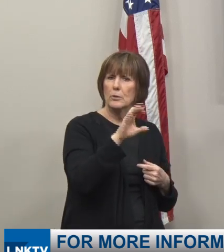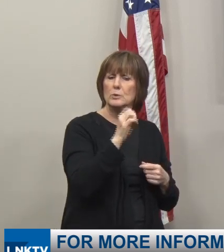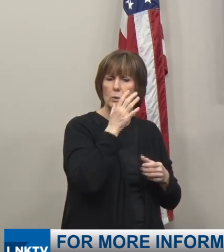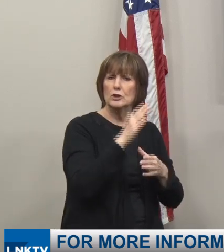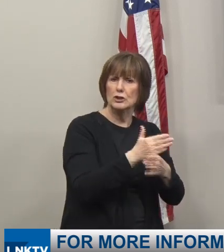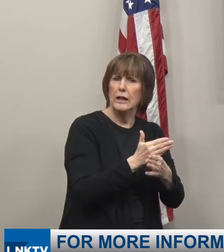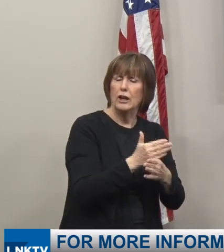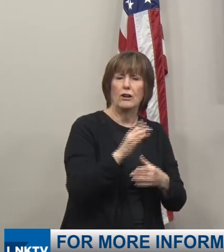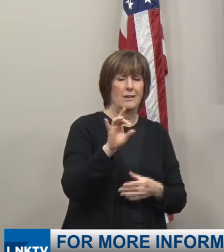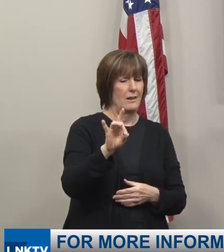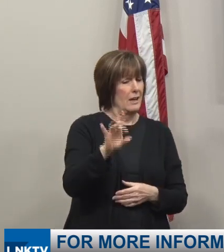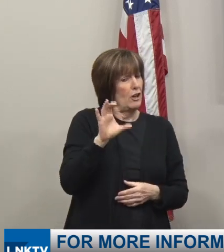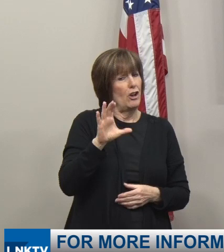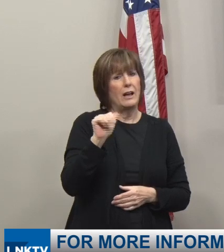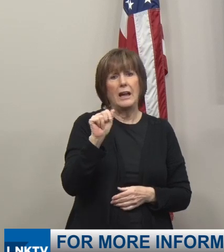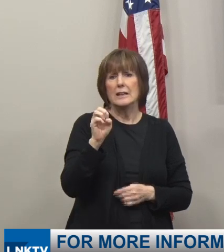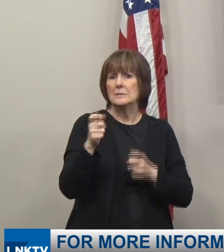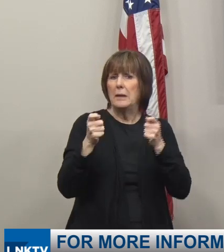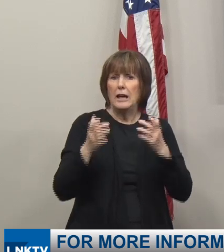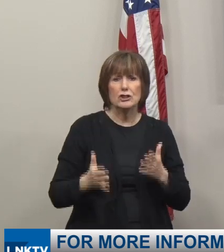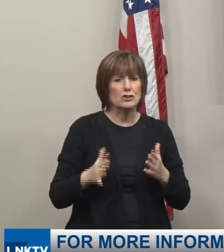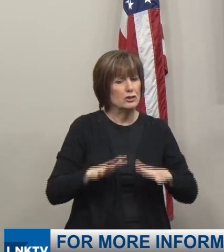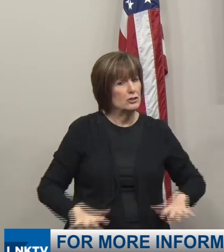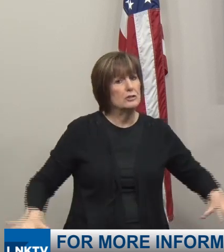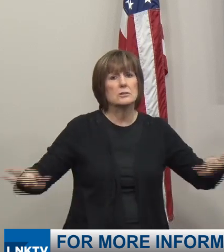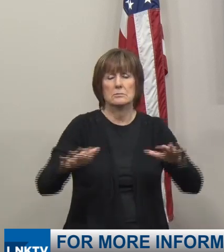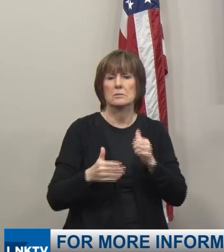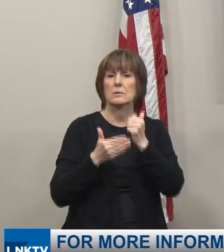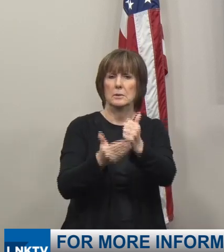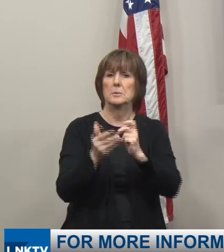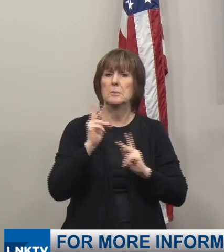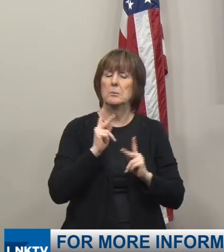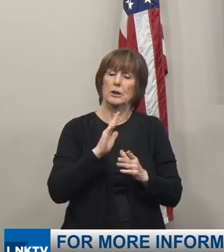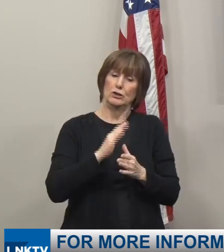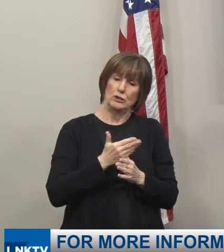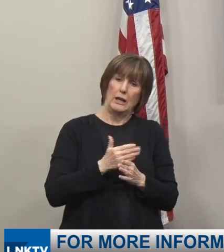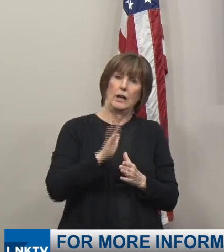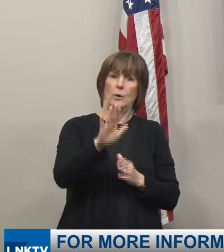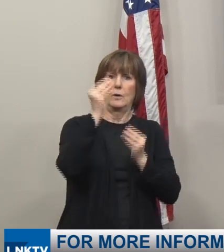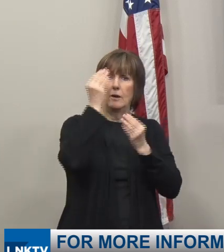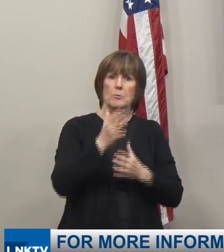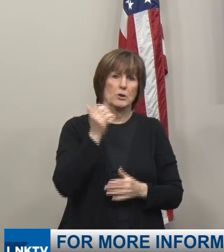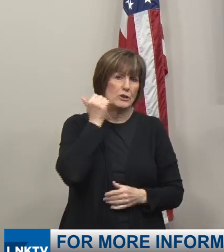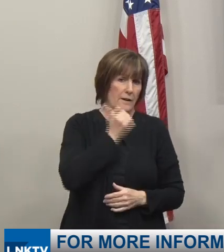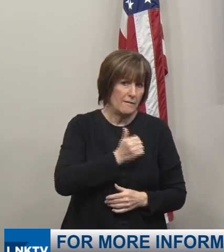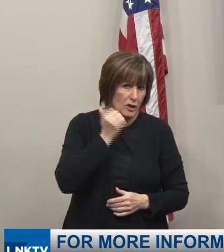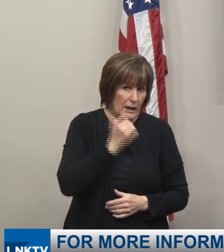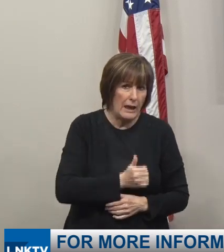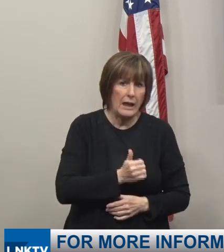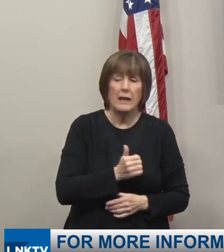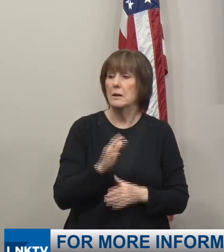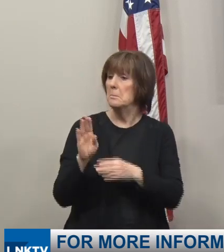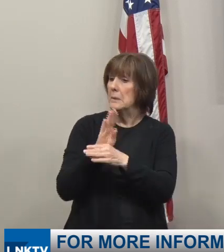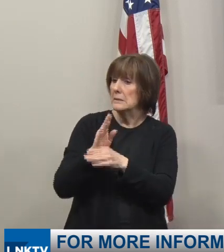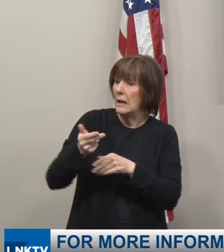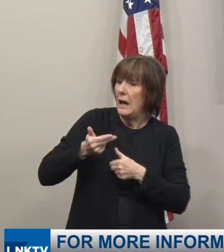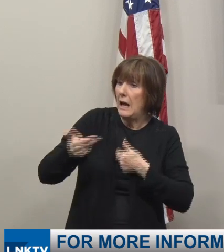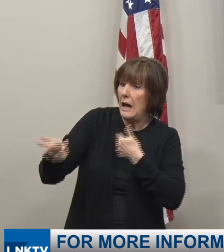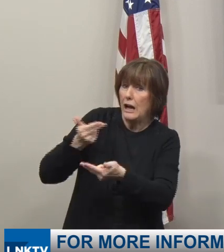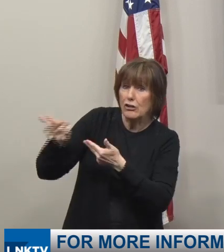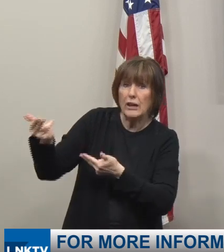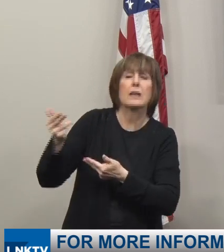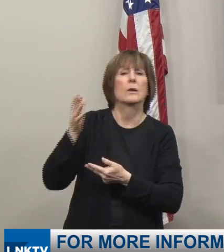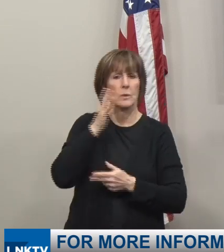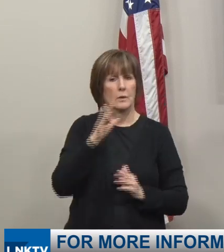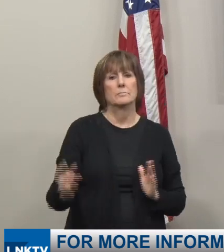800 case managers and human service professionals in our community who help people. We share that information every single day, so if there's businesses that are hiring, we